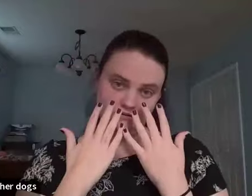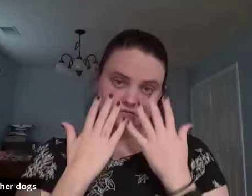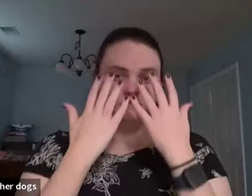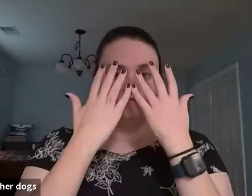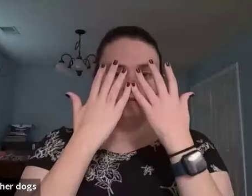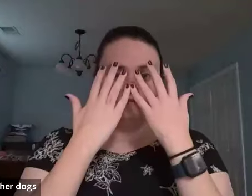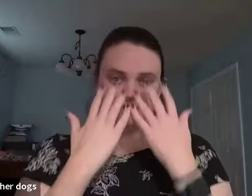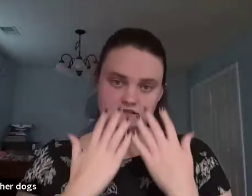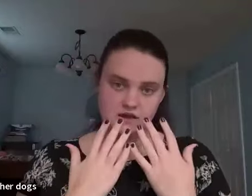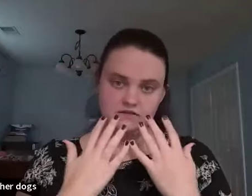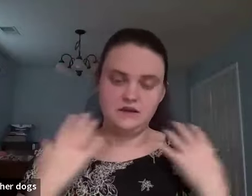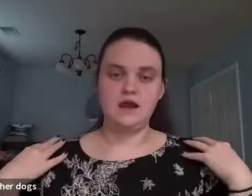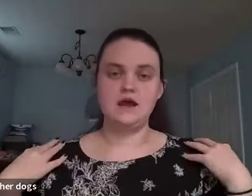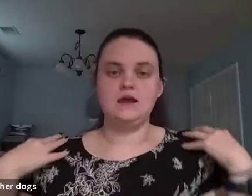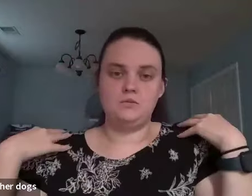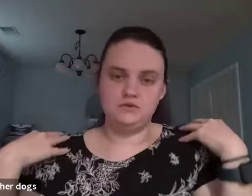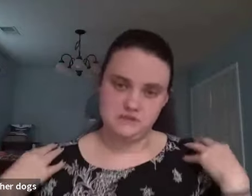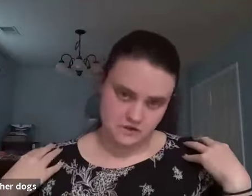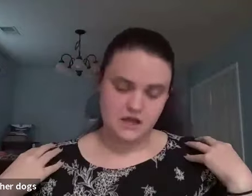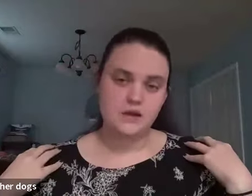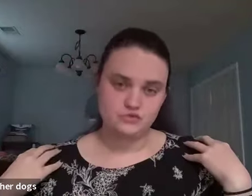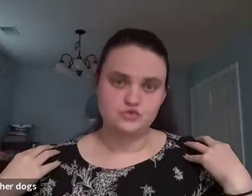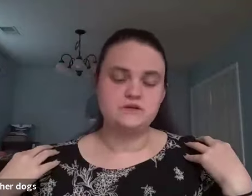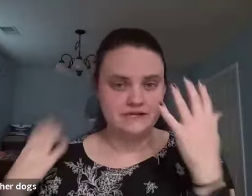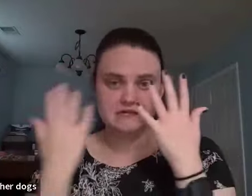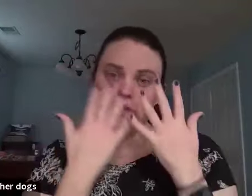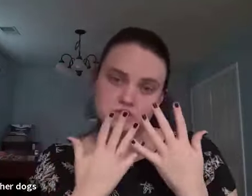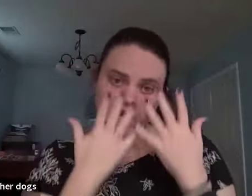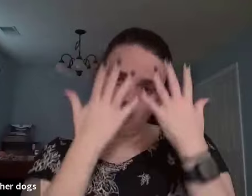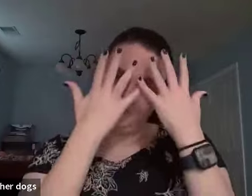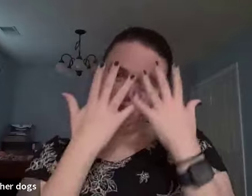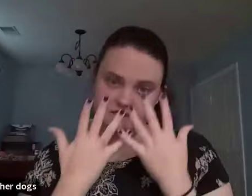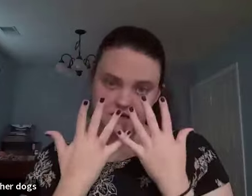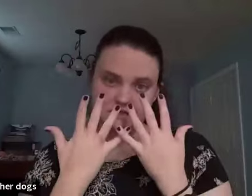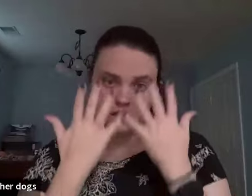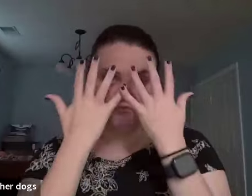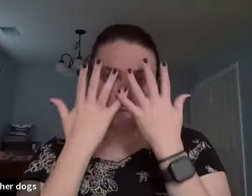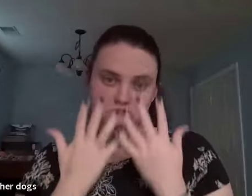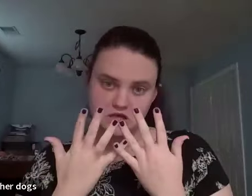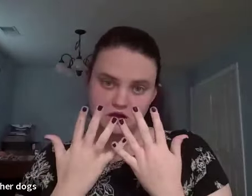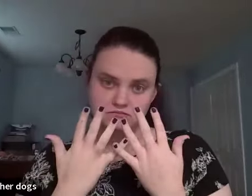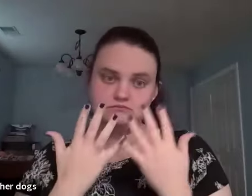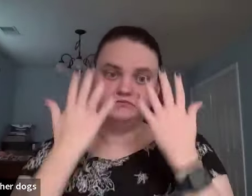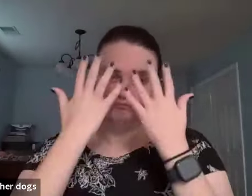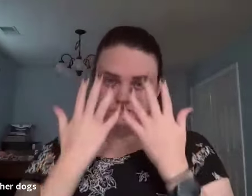Sad, sad. Like I'm like, I'm droopy because I'm sad. I'm feeling sad today. Sad,